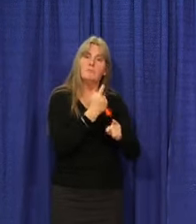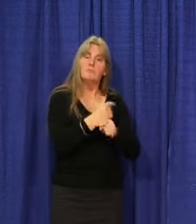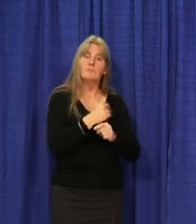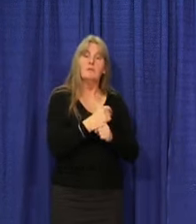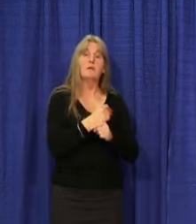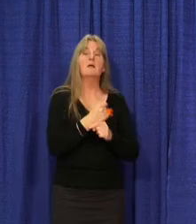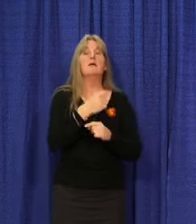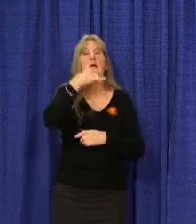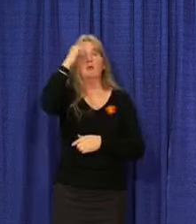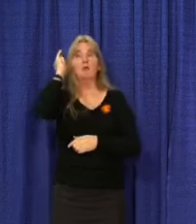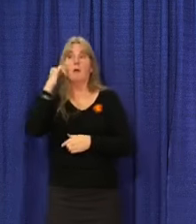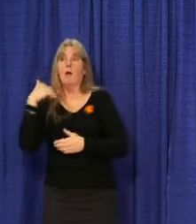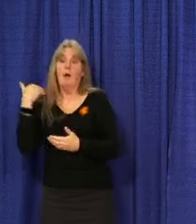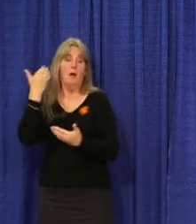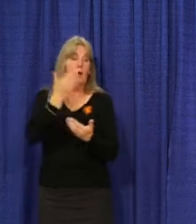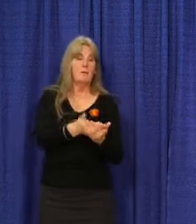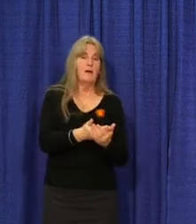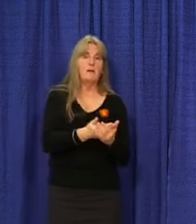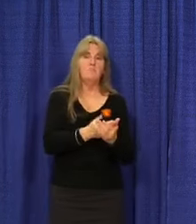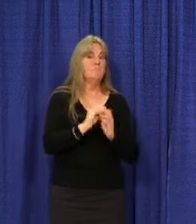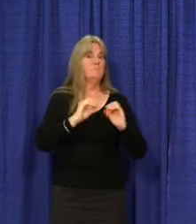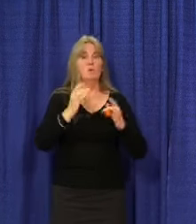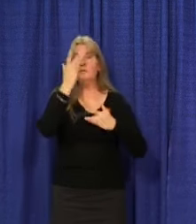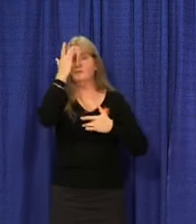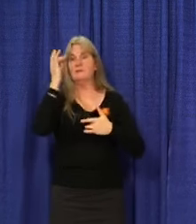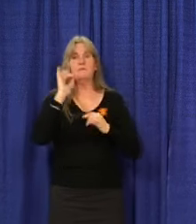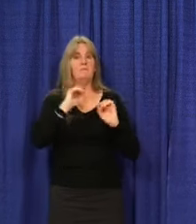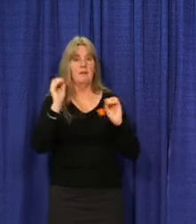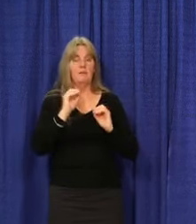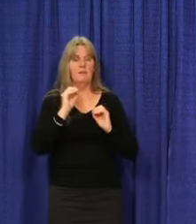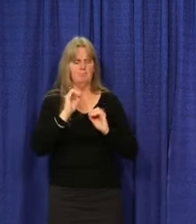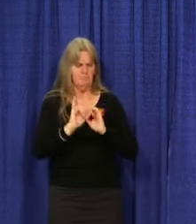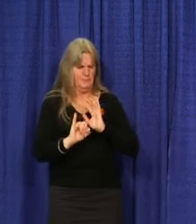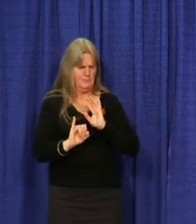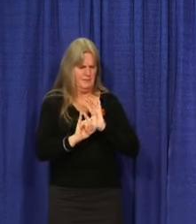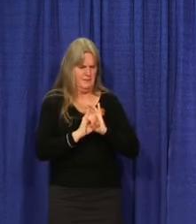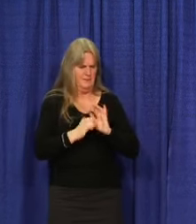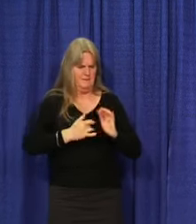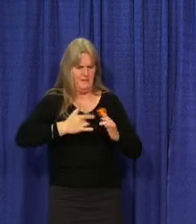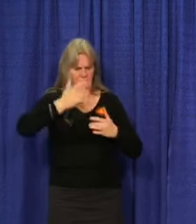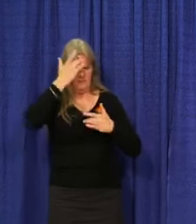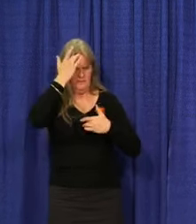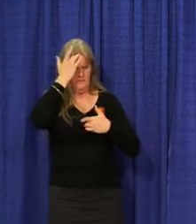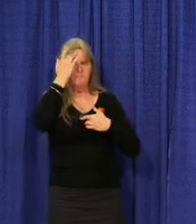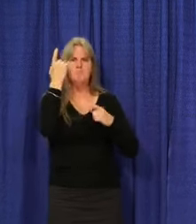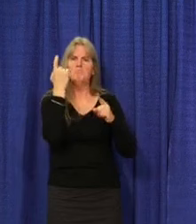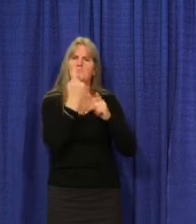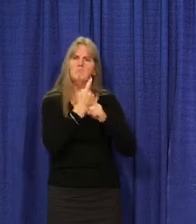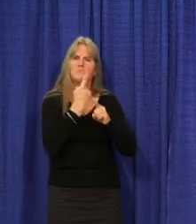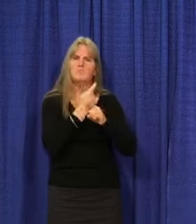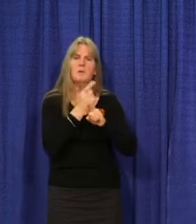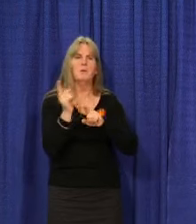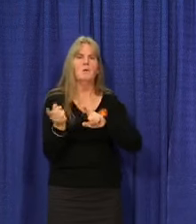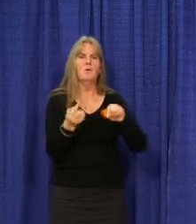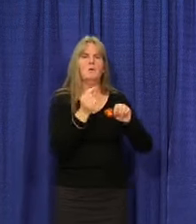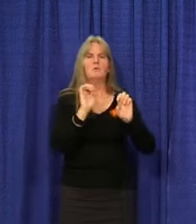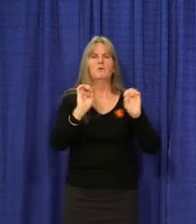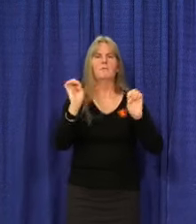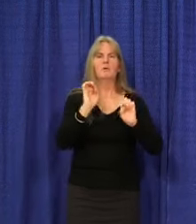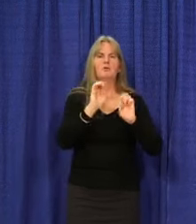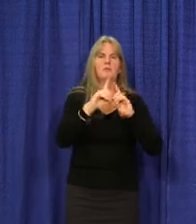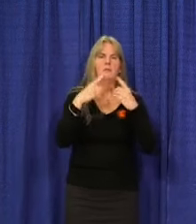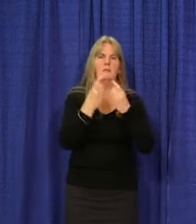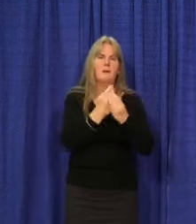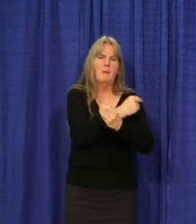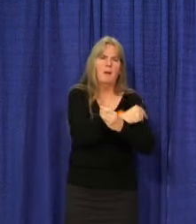upon arrival in Yukon, but did present for care once symptoms began. When assessed at the emergency department, all